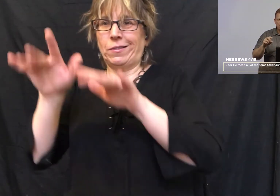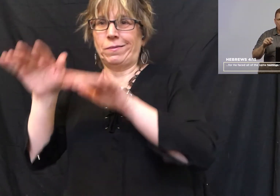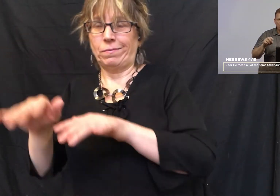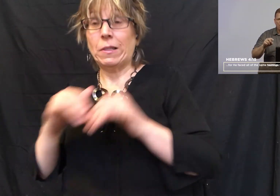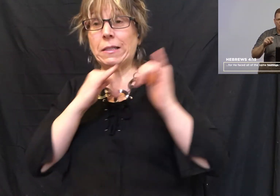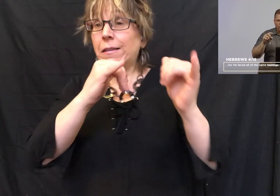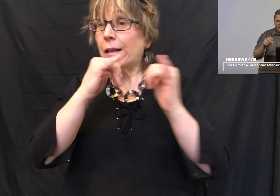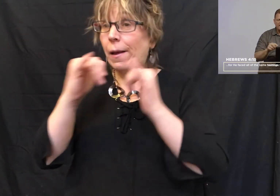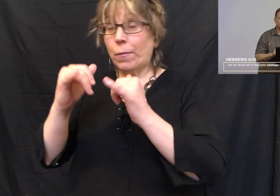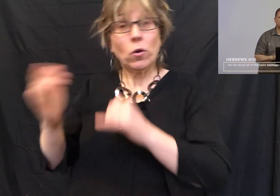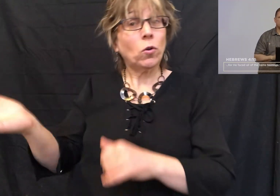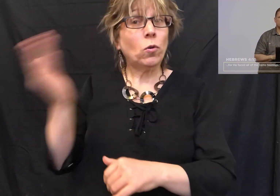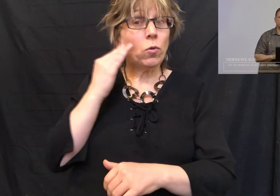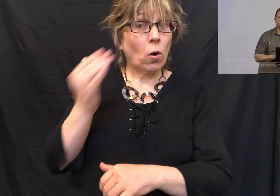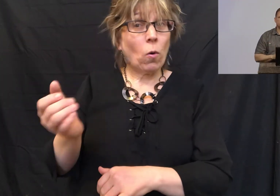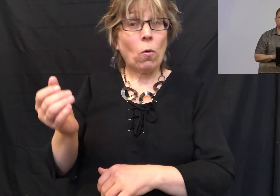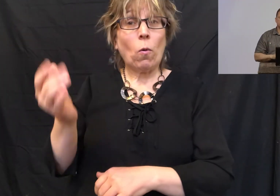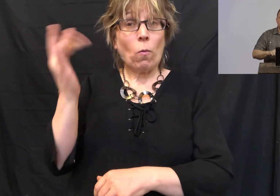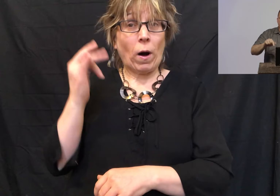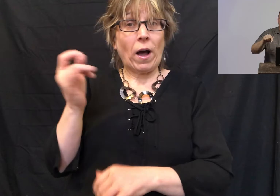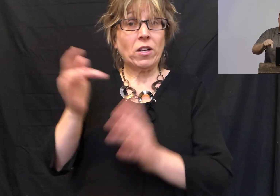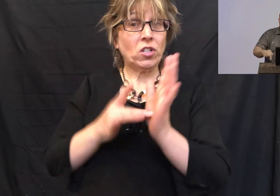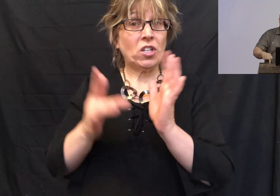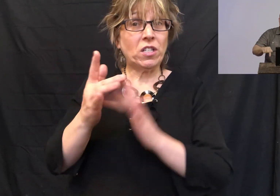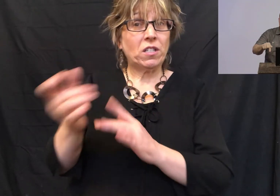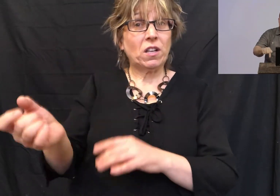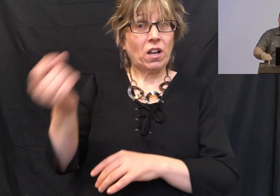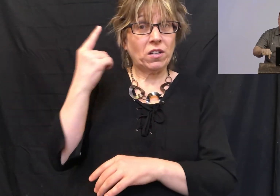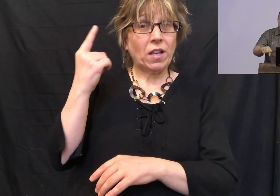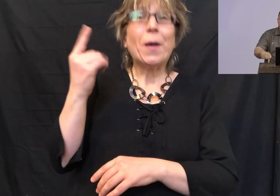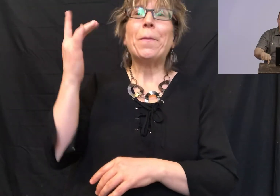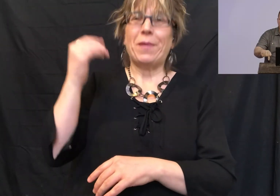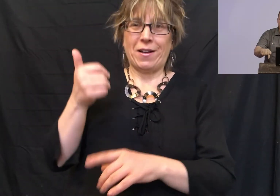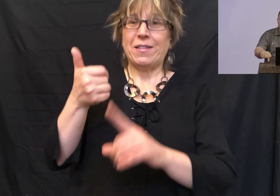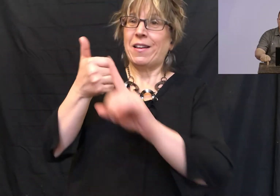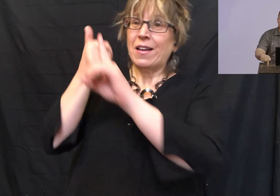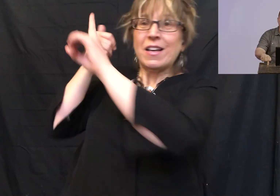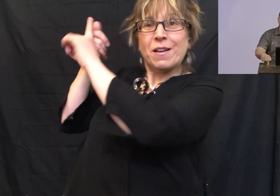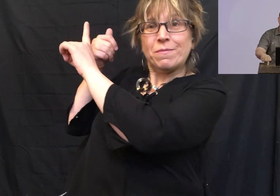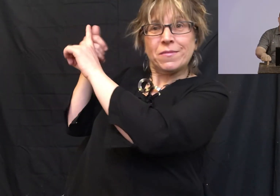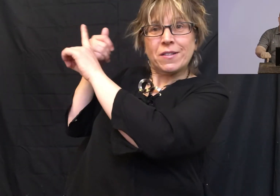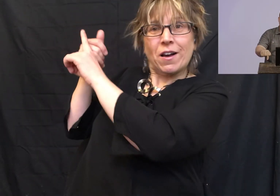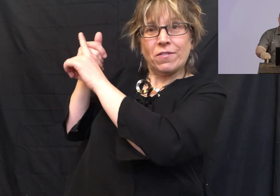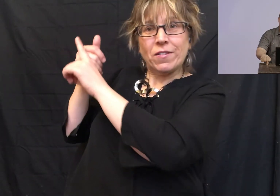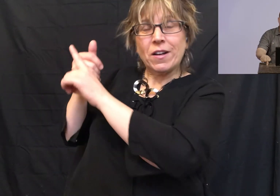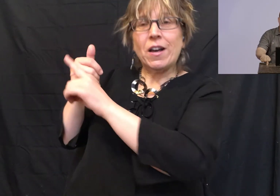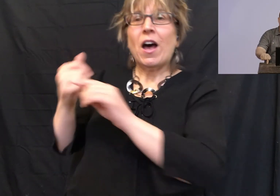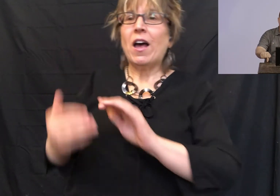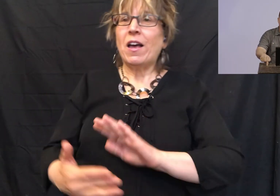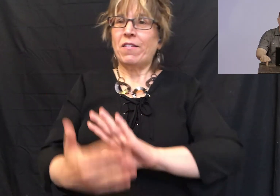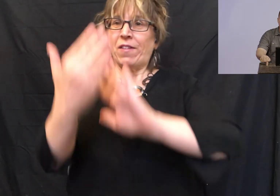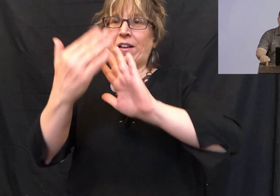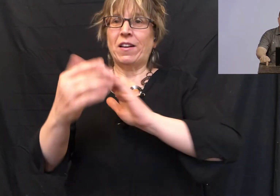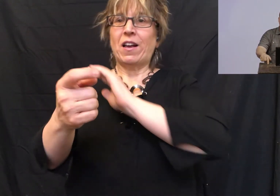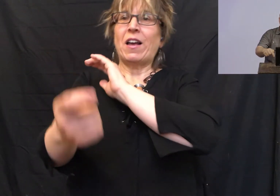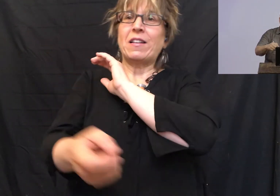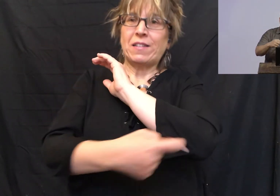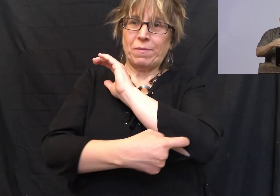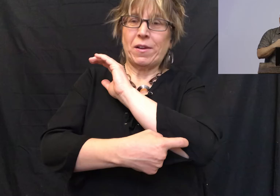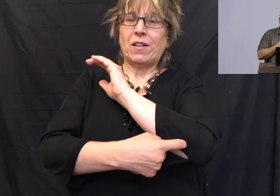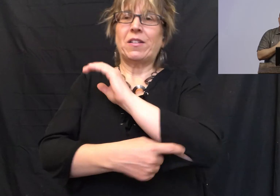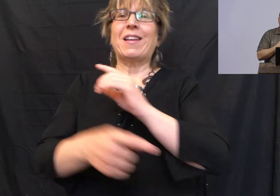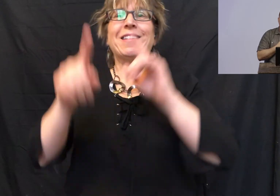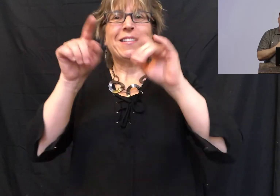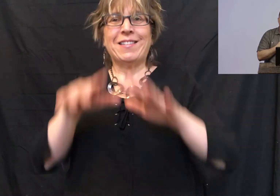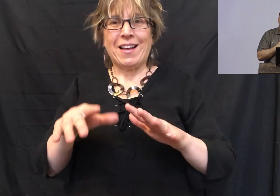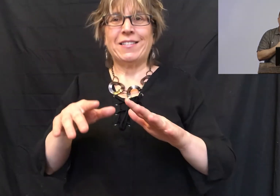Do you know why he understands our weaknesses? Because Jesus has faced every temptation, every test, every trial